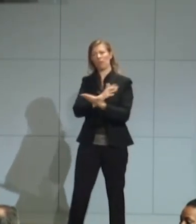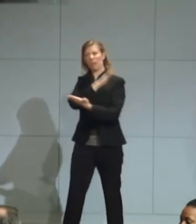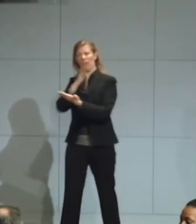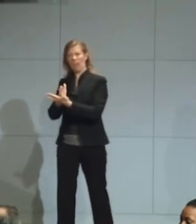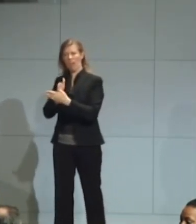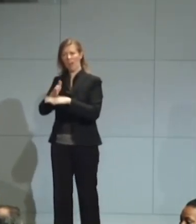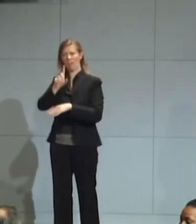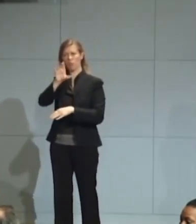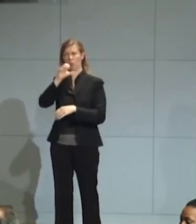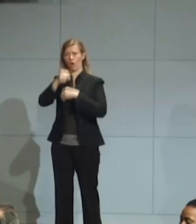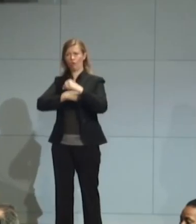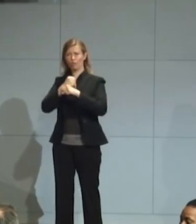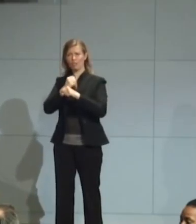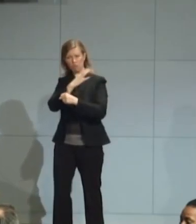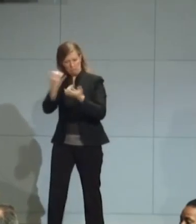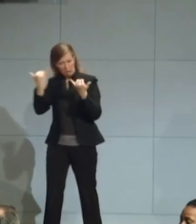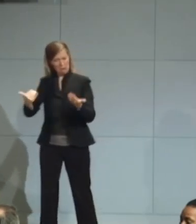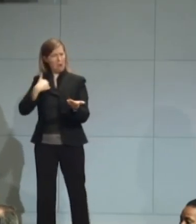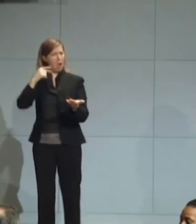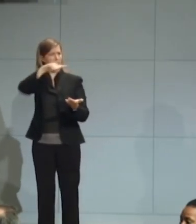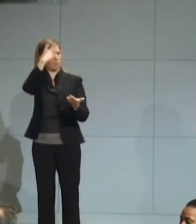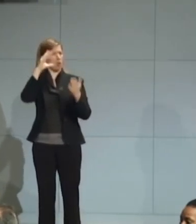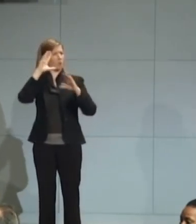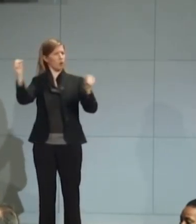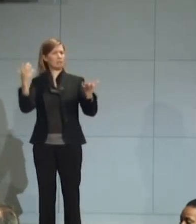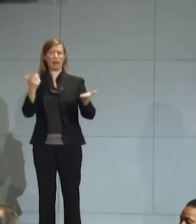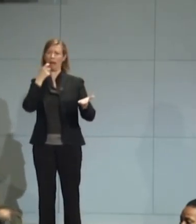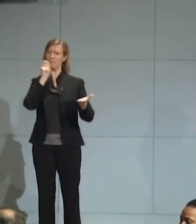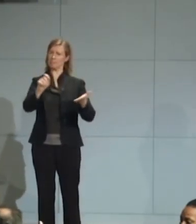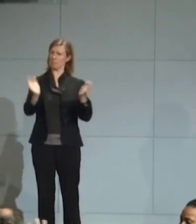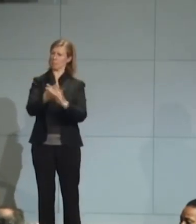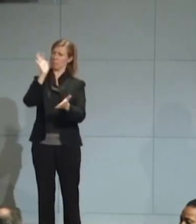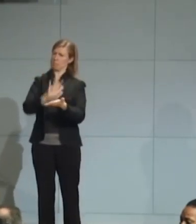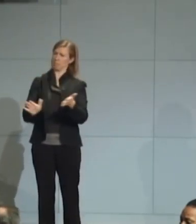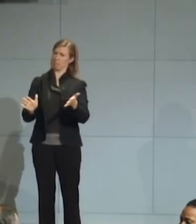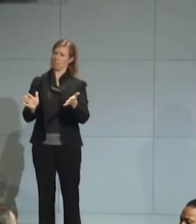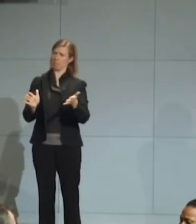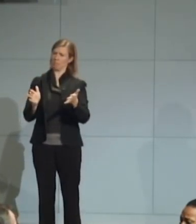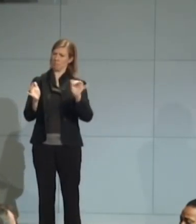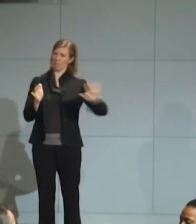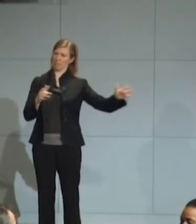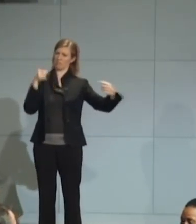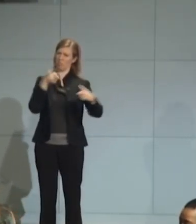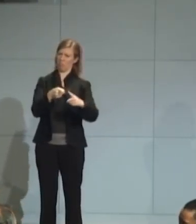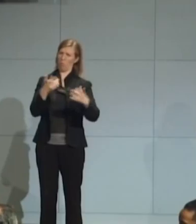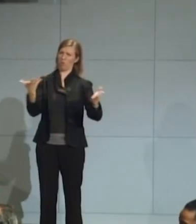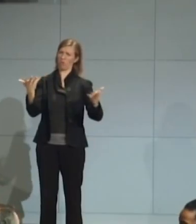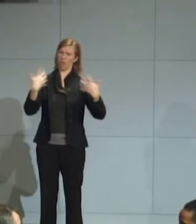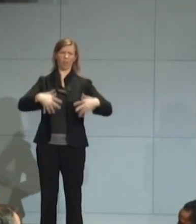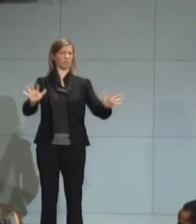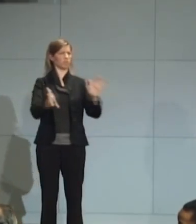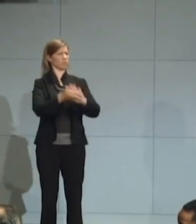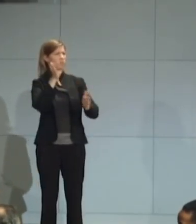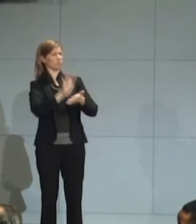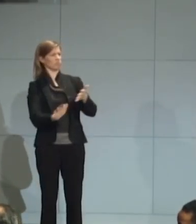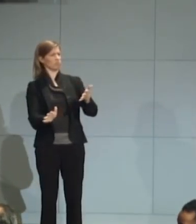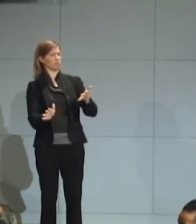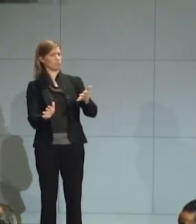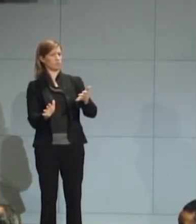or present. This is how too many white folks respond. It was an individual from South Carolina